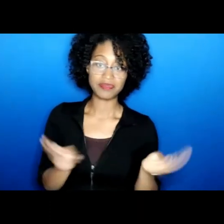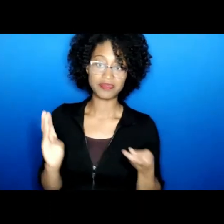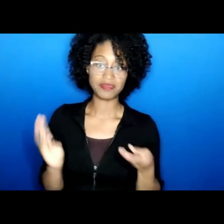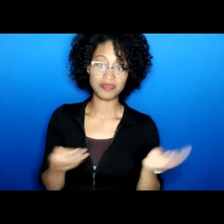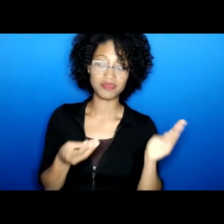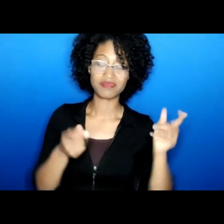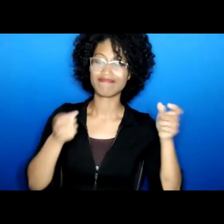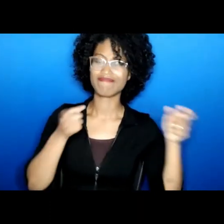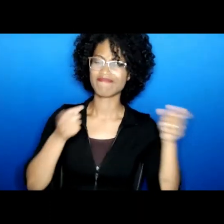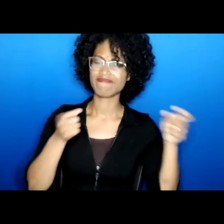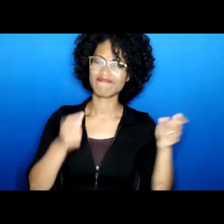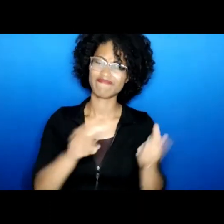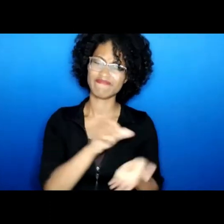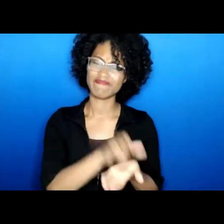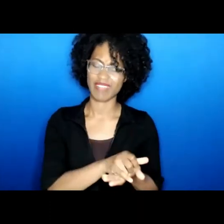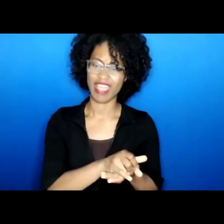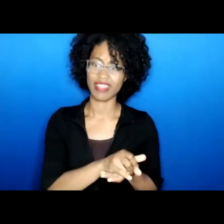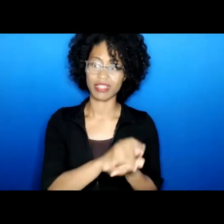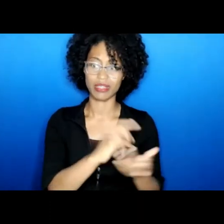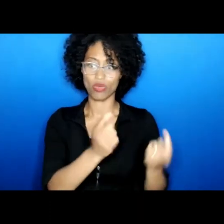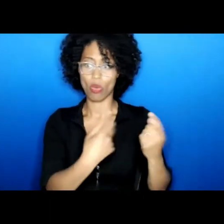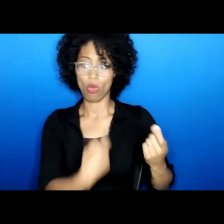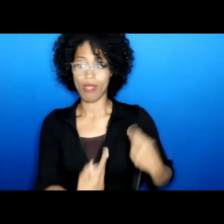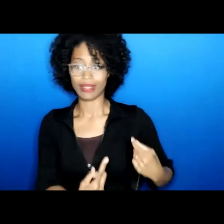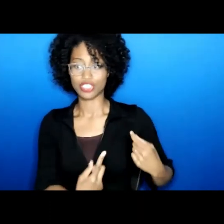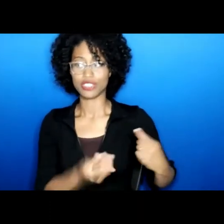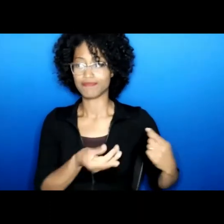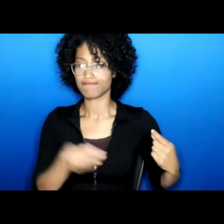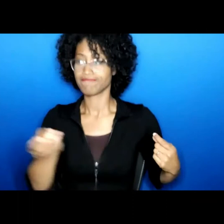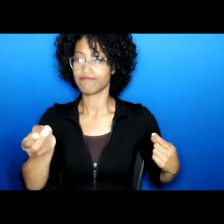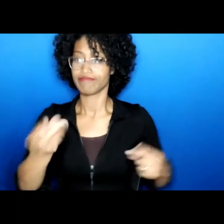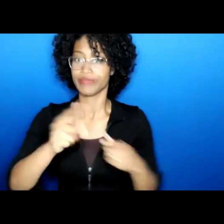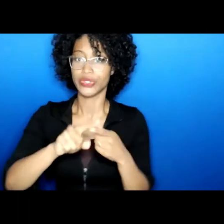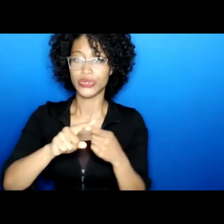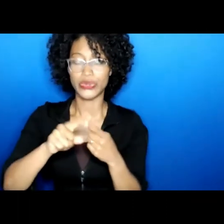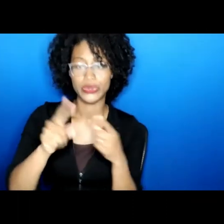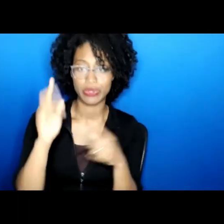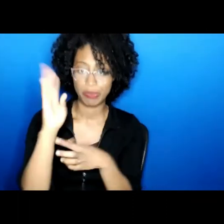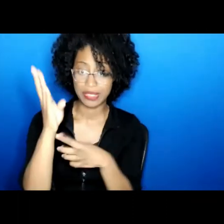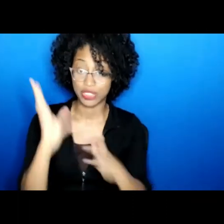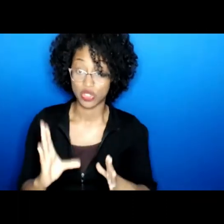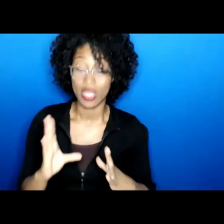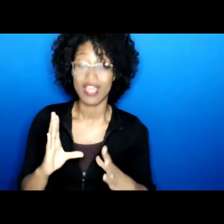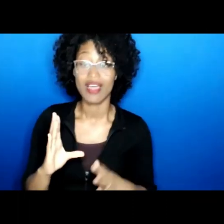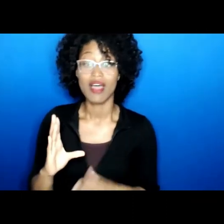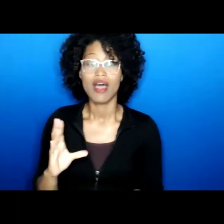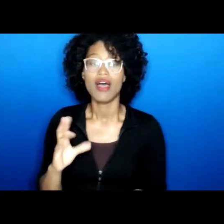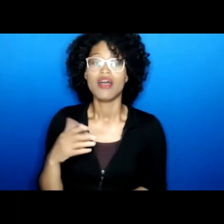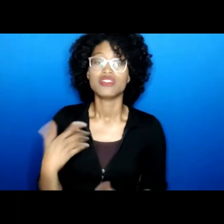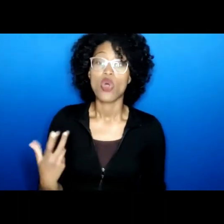handle the questions that come up, and the chair